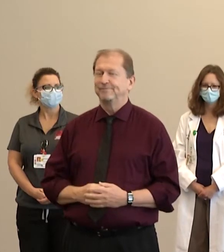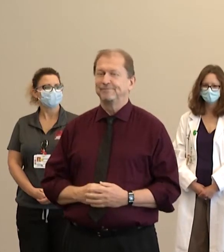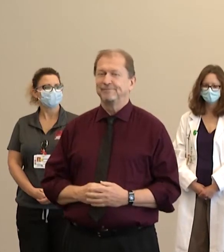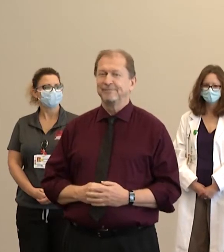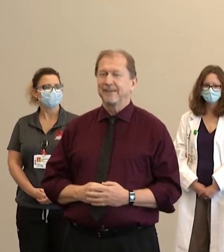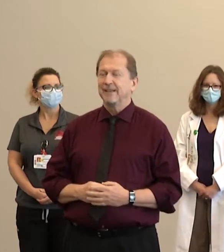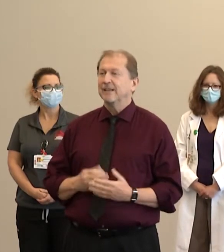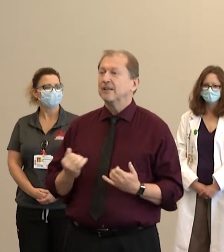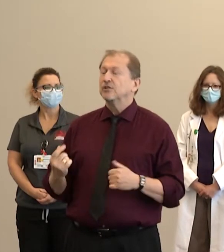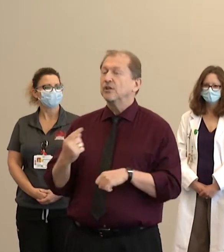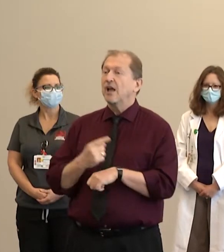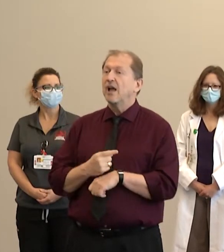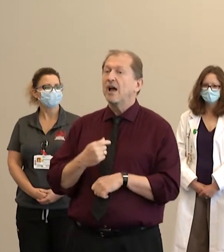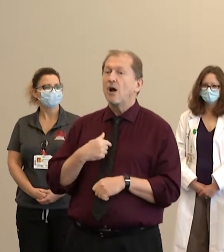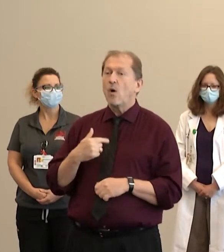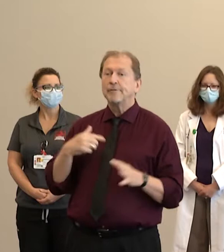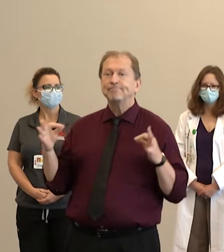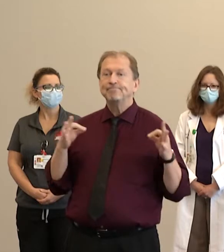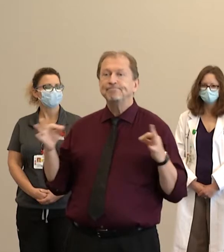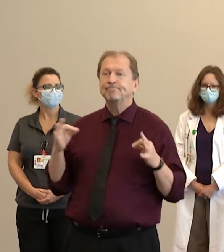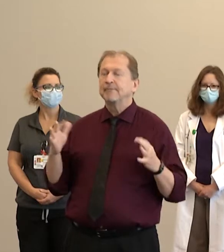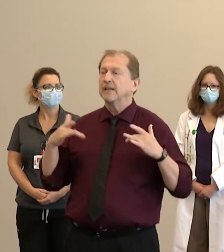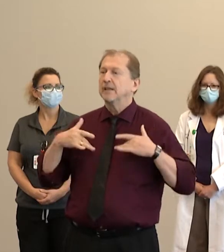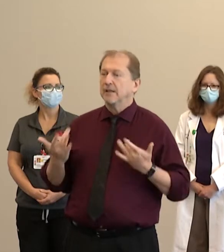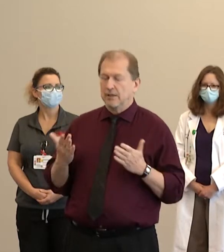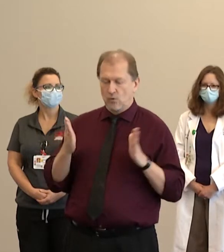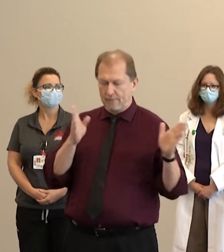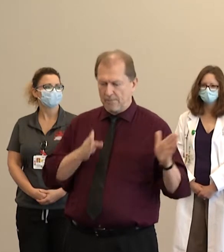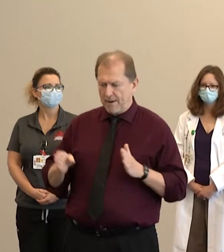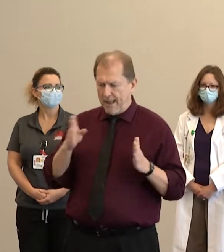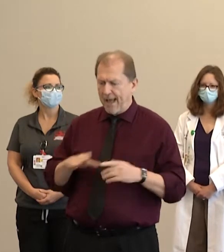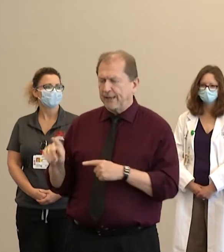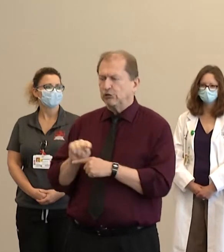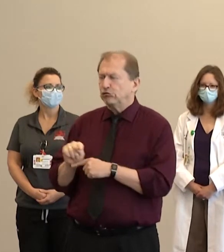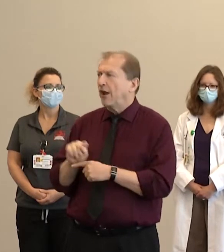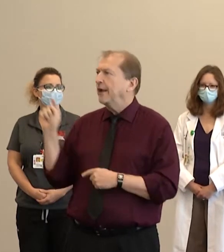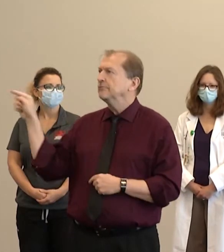Today, I'd like to show you what it takes to prepare thousands of clinicians,